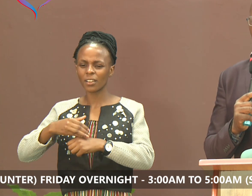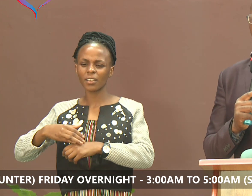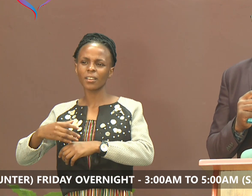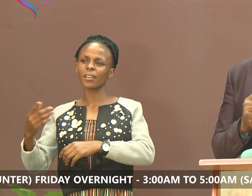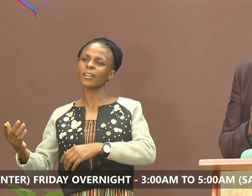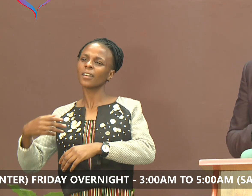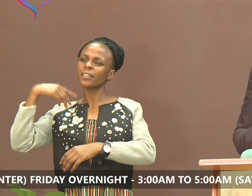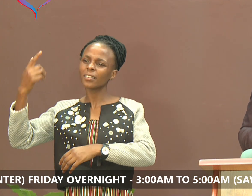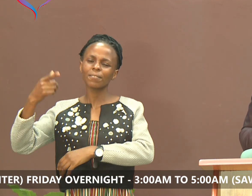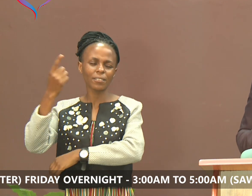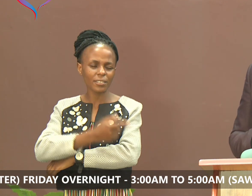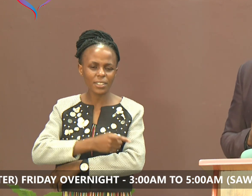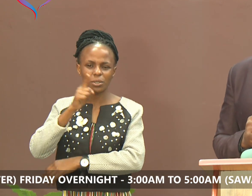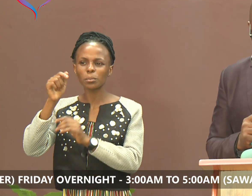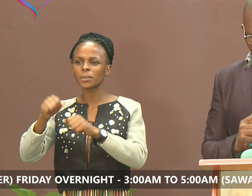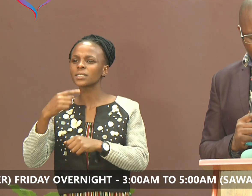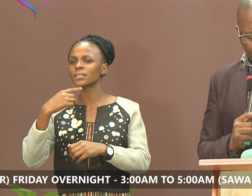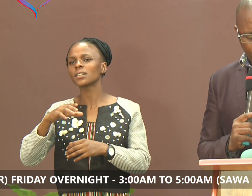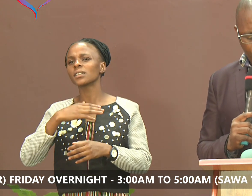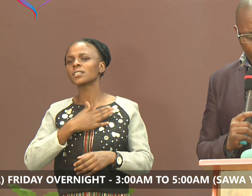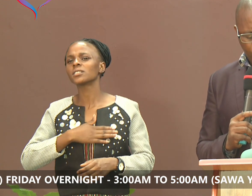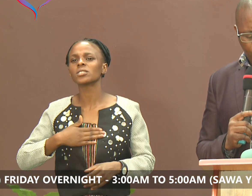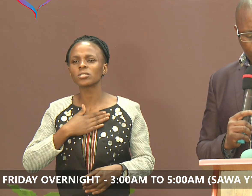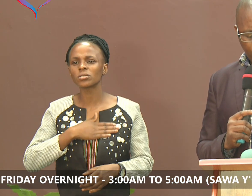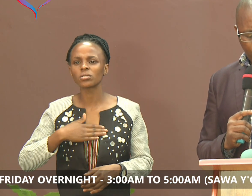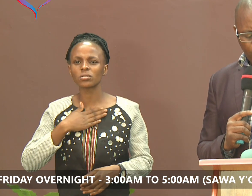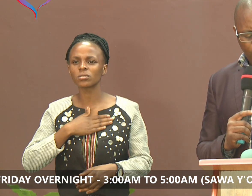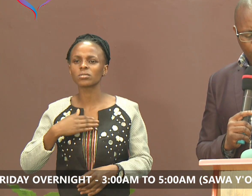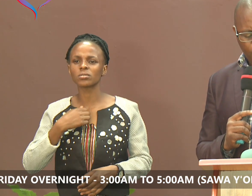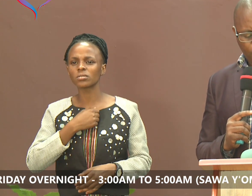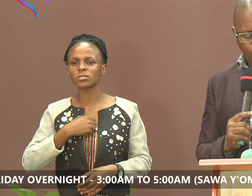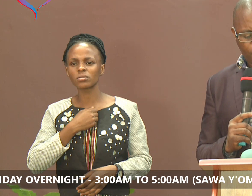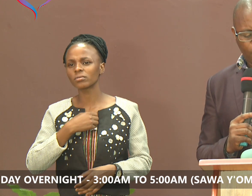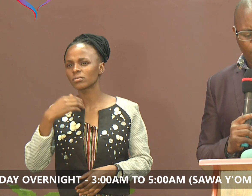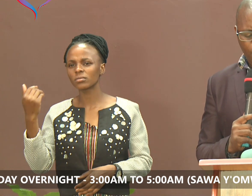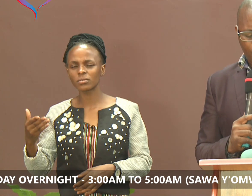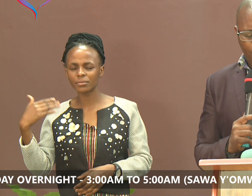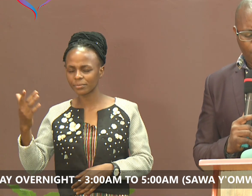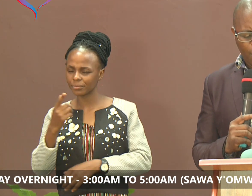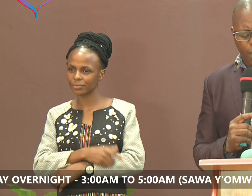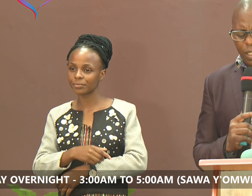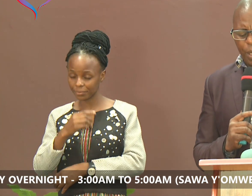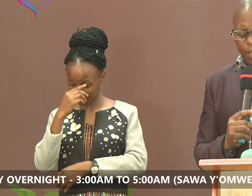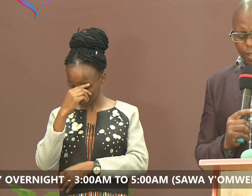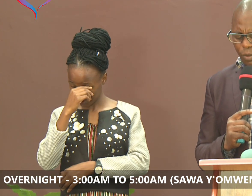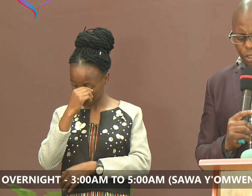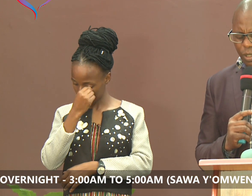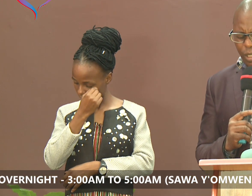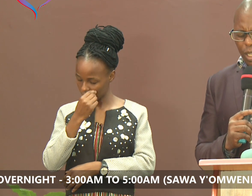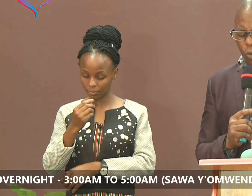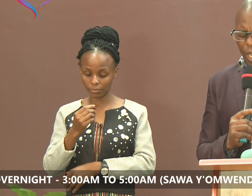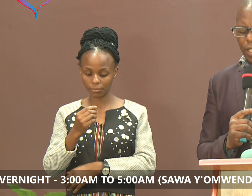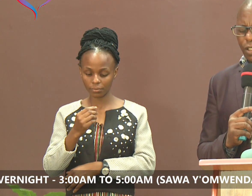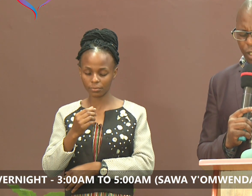like sorries every day. Ojjawo obwesigwa buli kaseera ogenda kuba ojja nsonyiwa buli lunaku. And someone asks